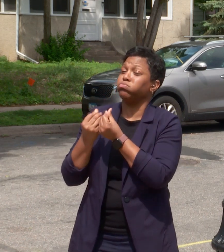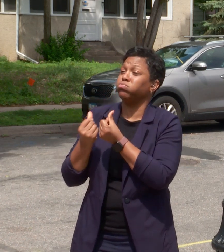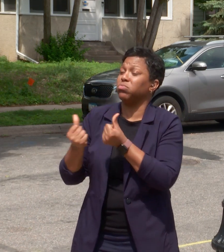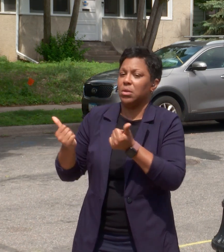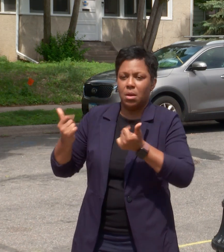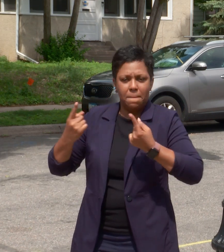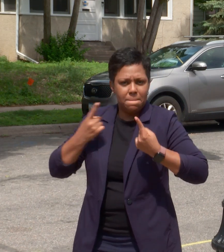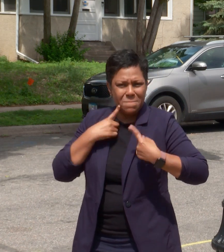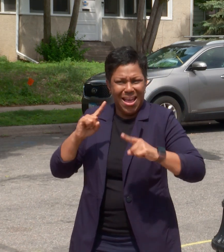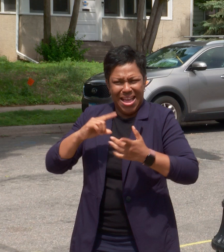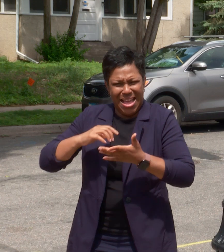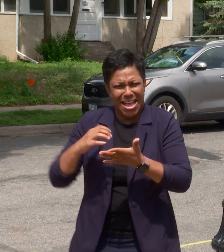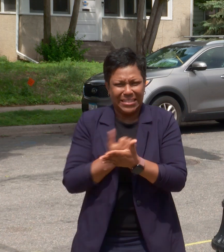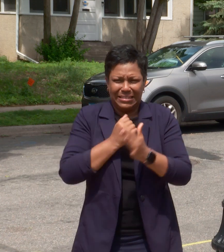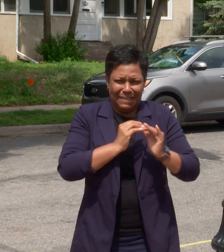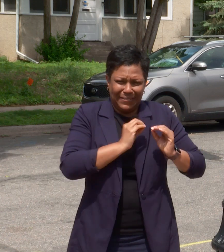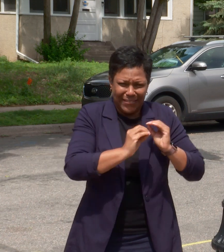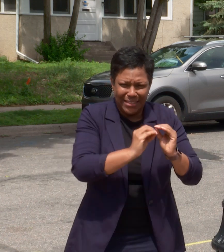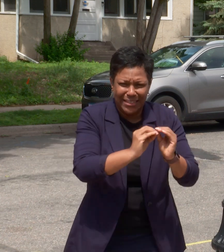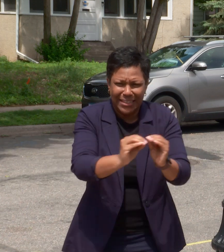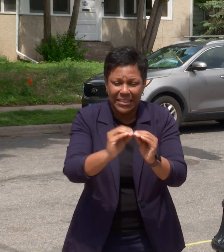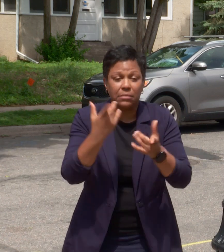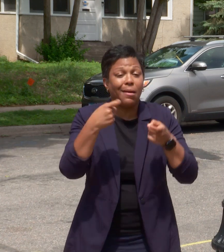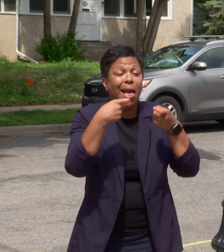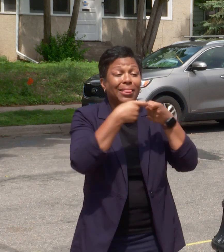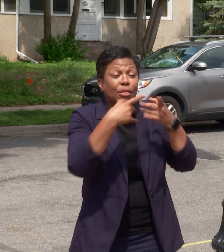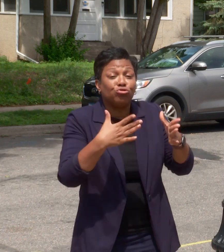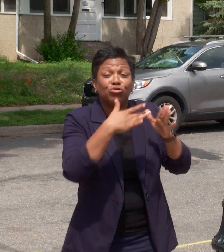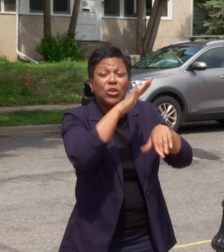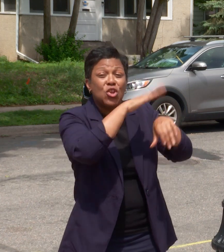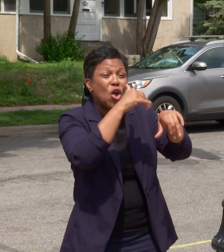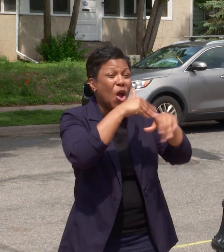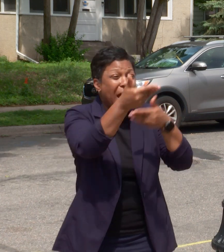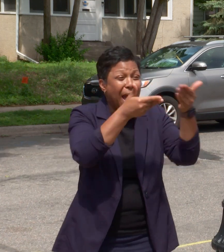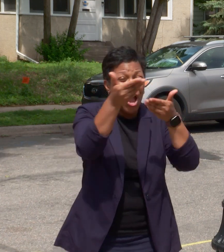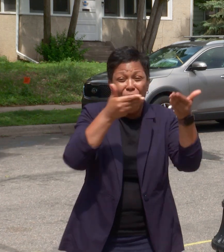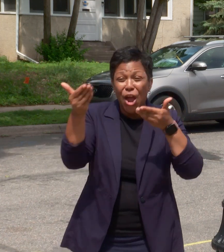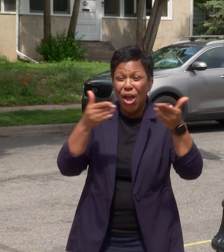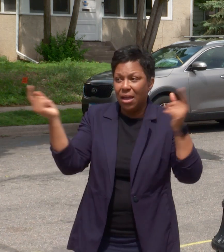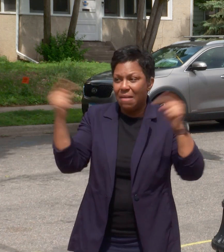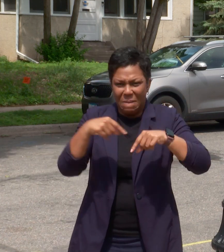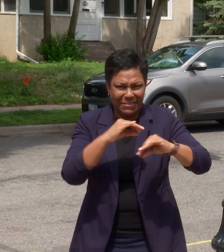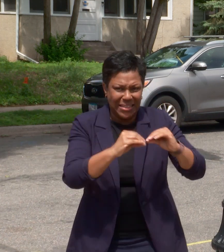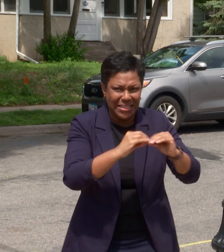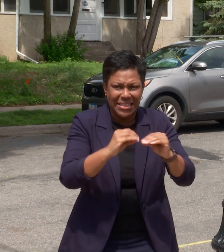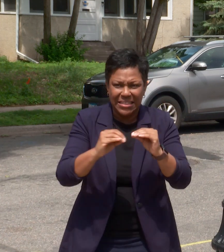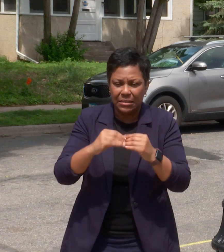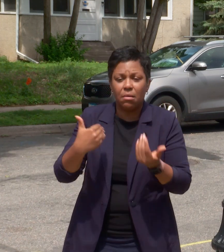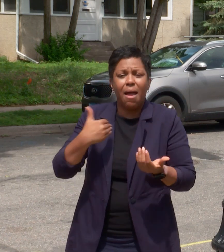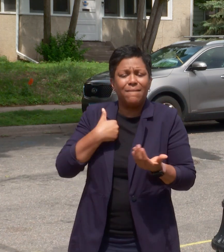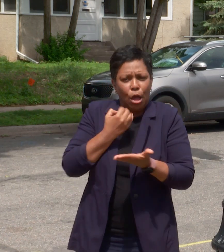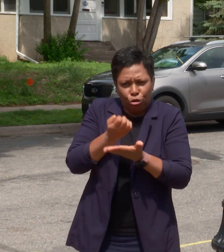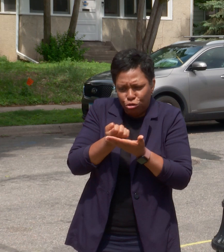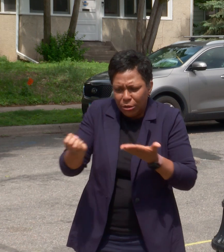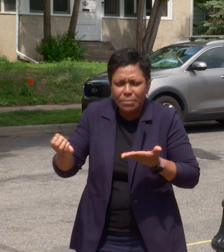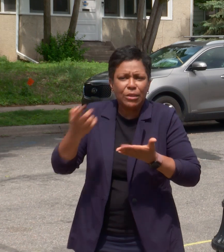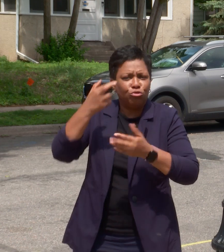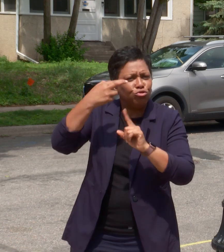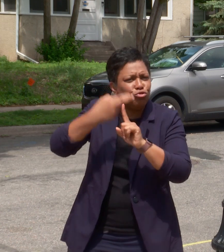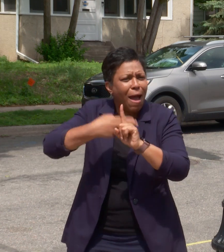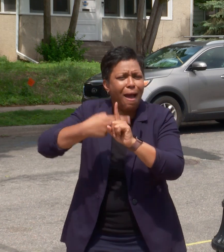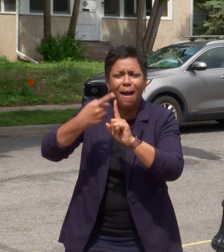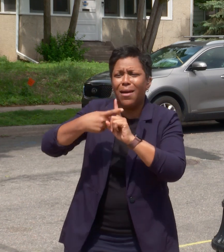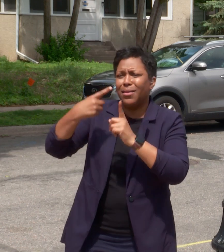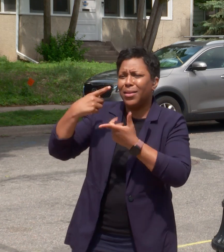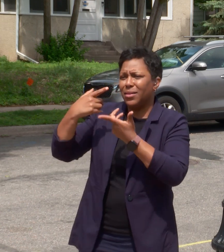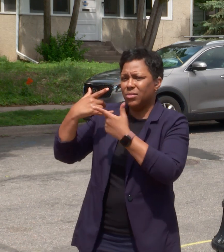to catch up on that backlog. We're renting equipment and expanding our procurement of materials so that we can accelerate